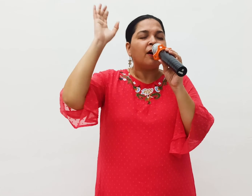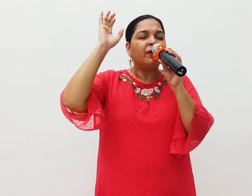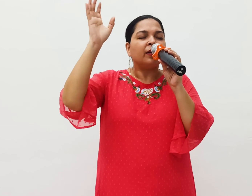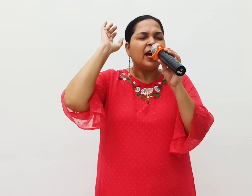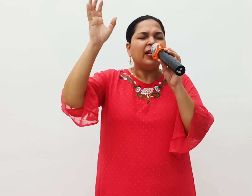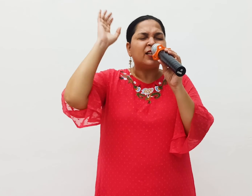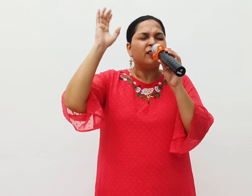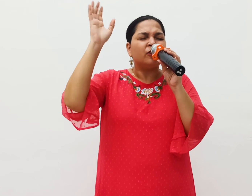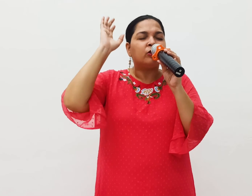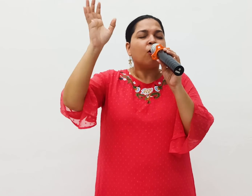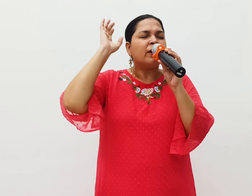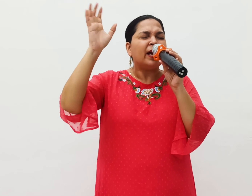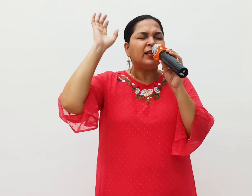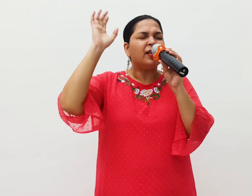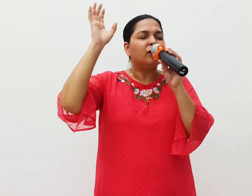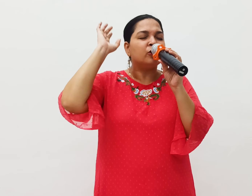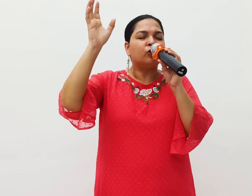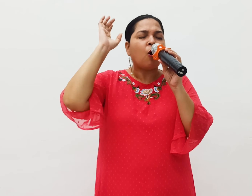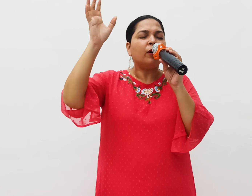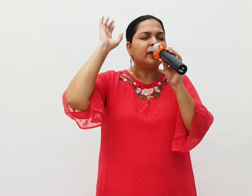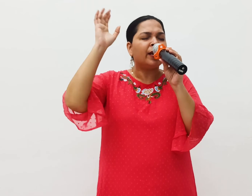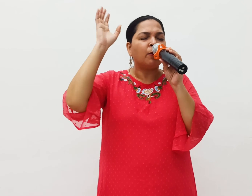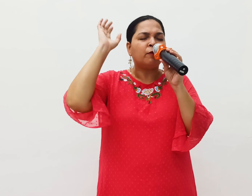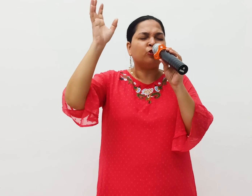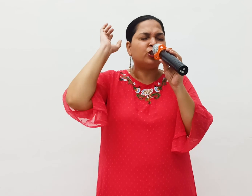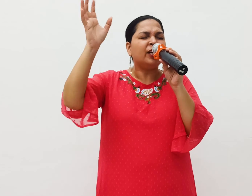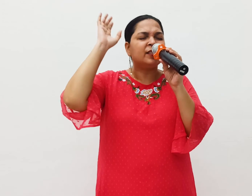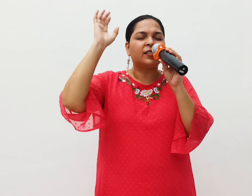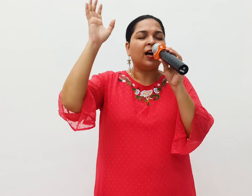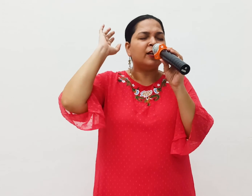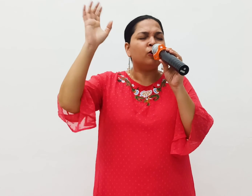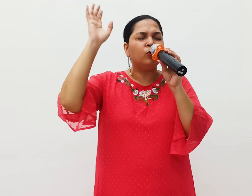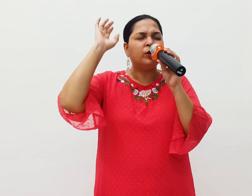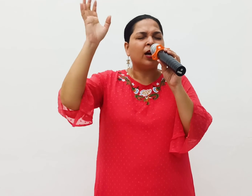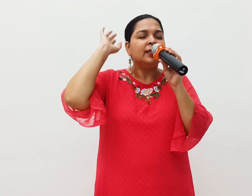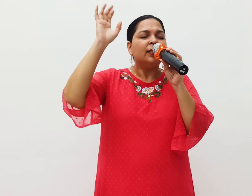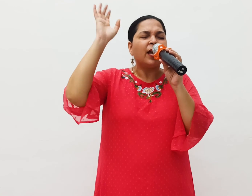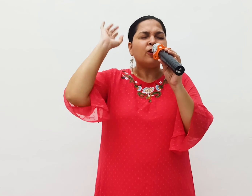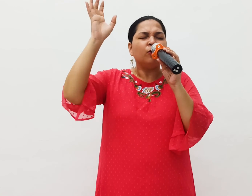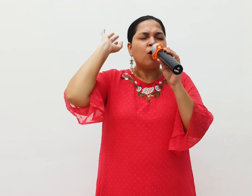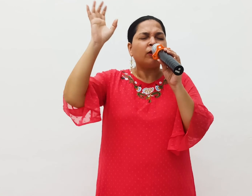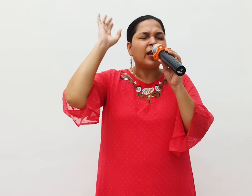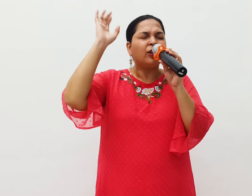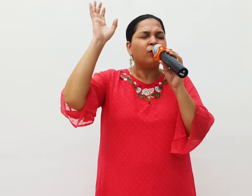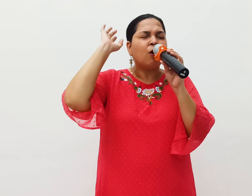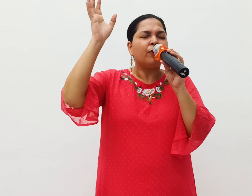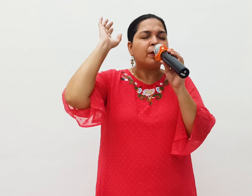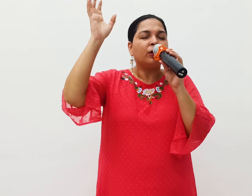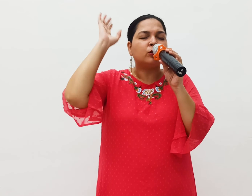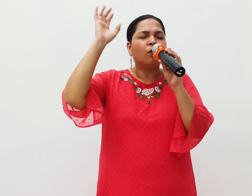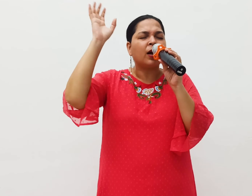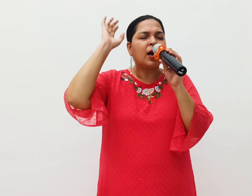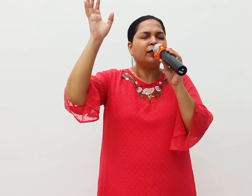are recovering. Health is restored. Health is restored in the name of Jesus. Hallelujah. Thank you, Lord. Thank you,